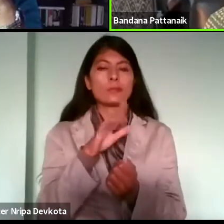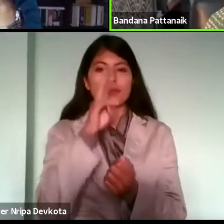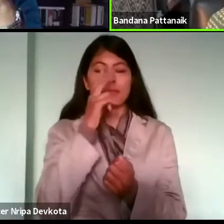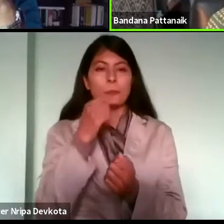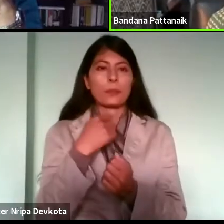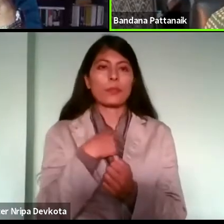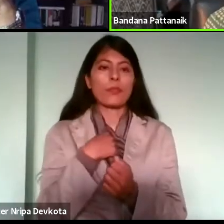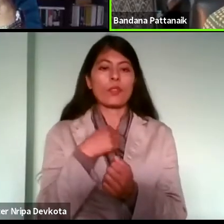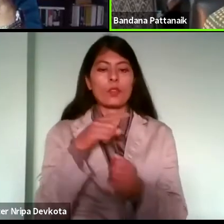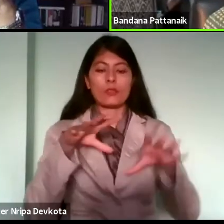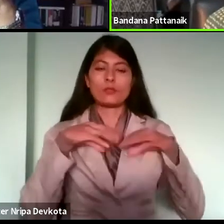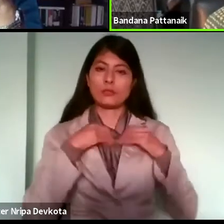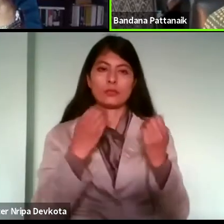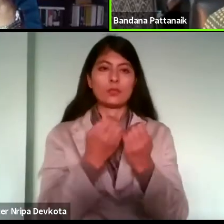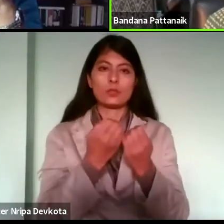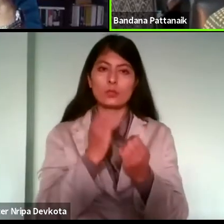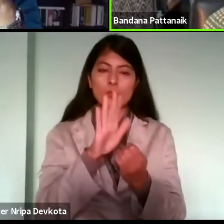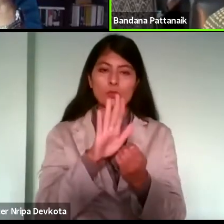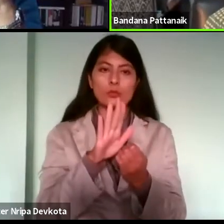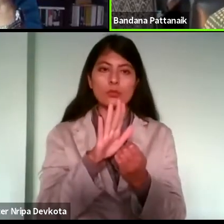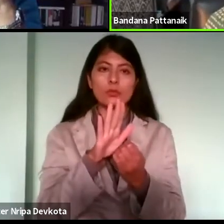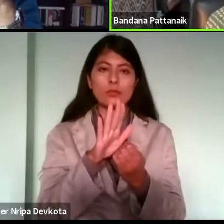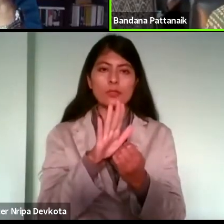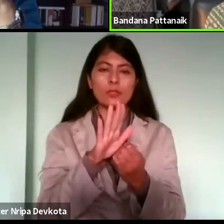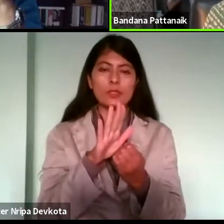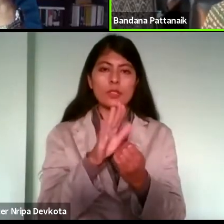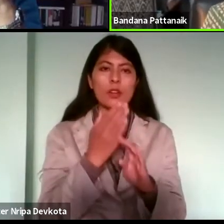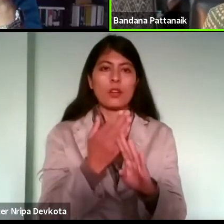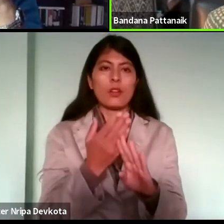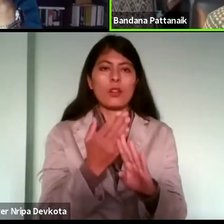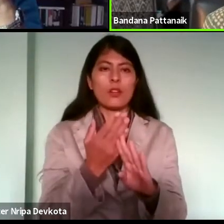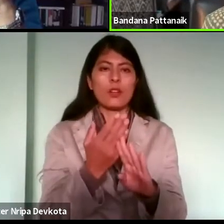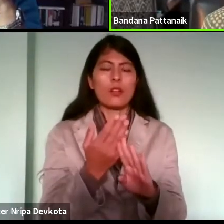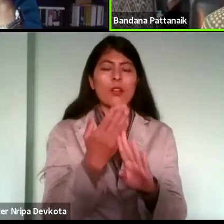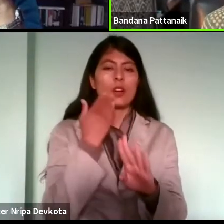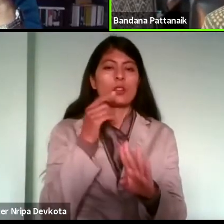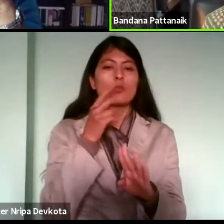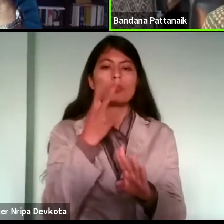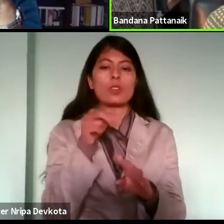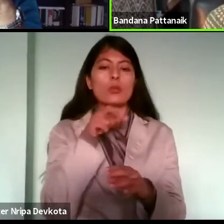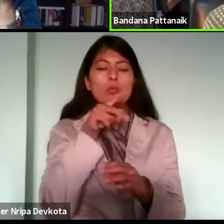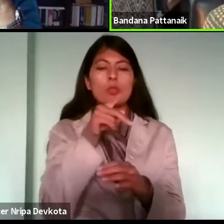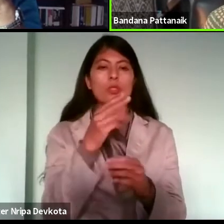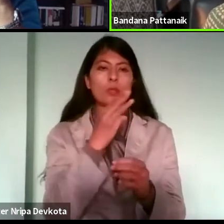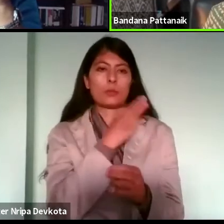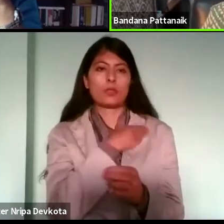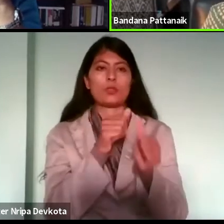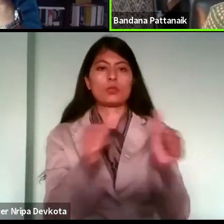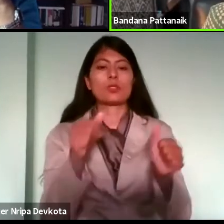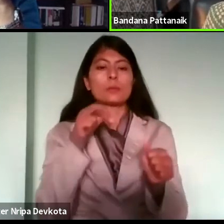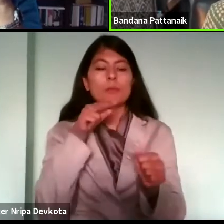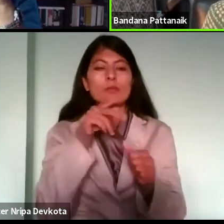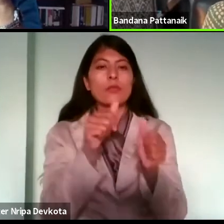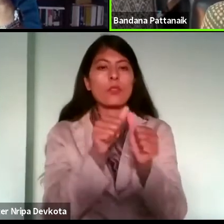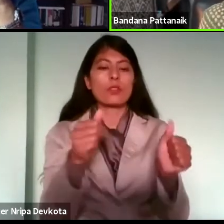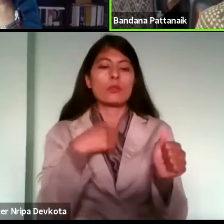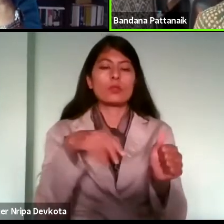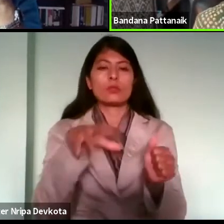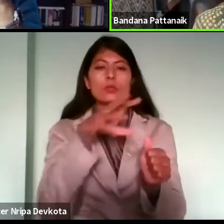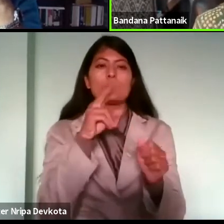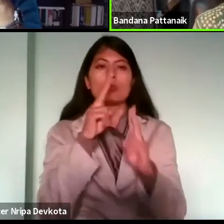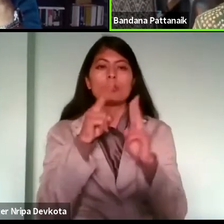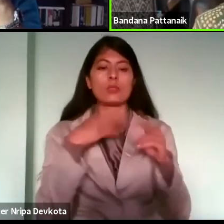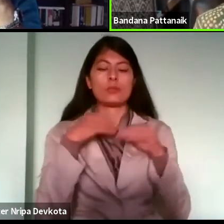agree with everything that Philister and Radhika have so well put. So